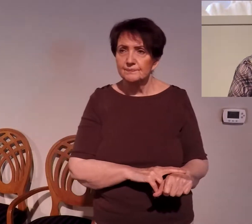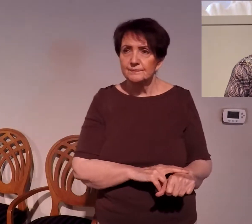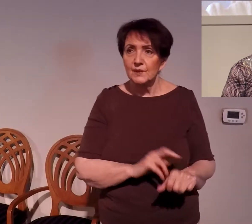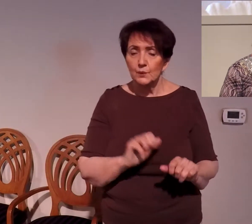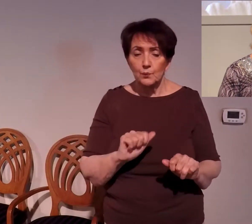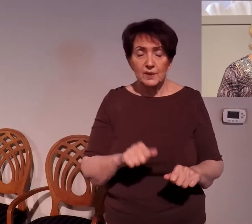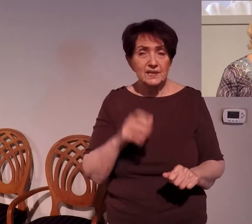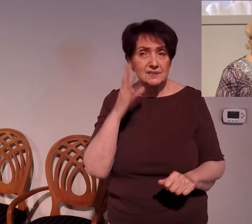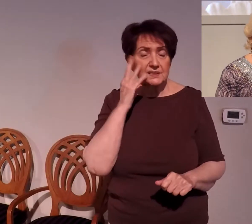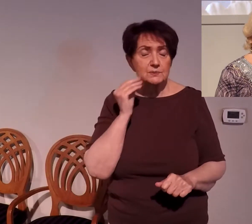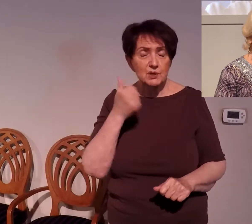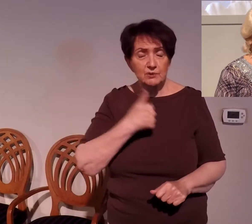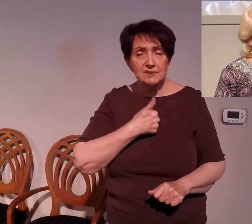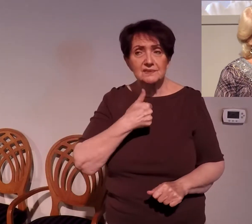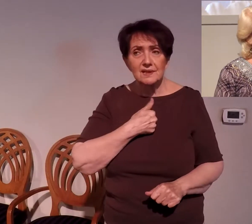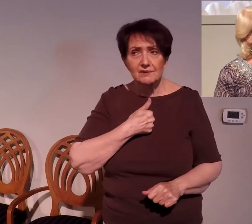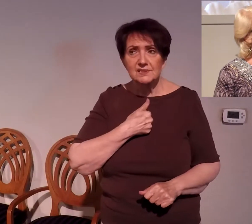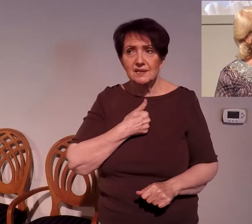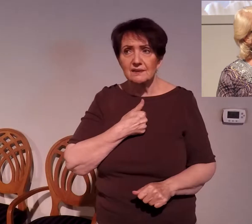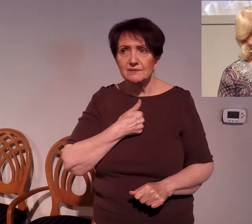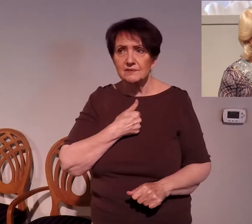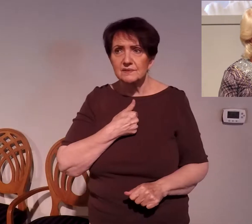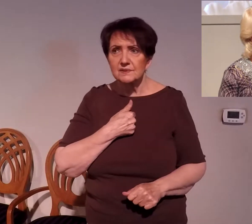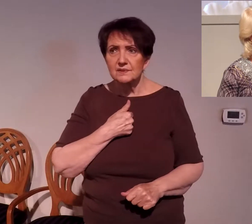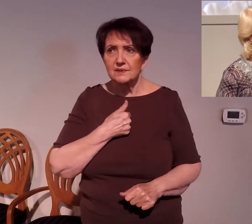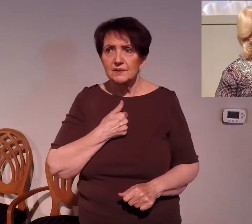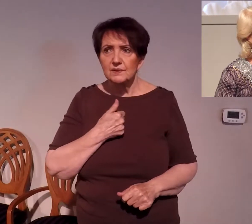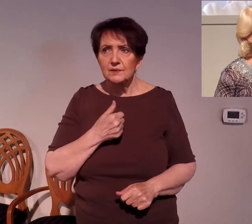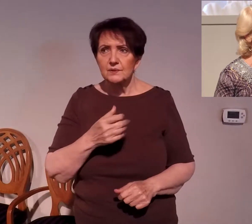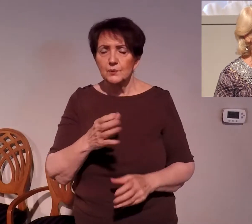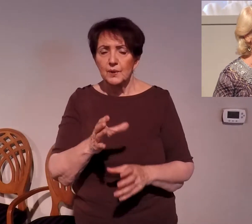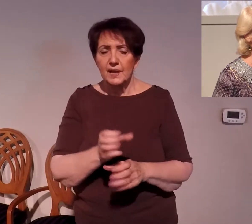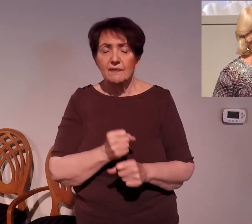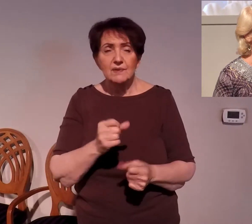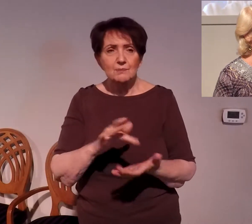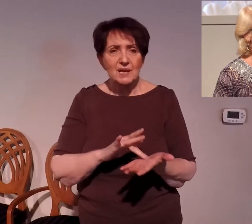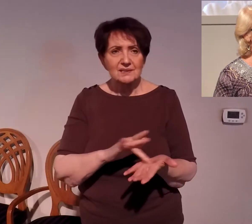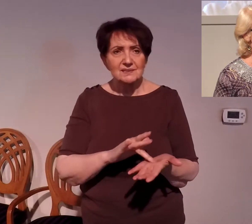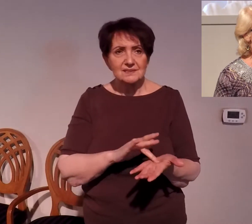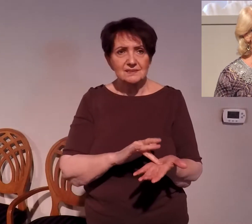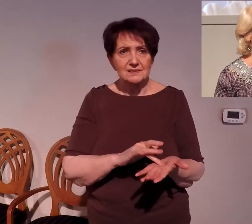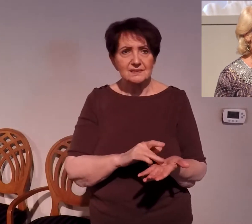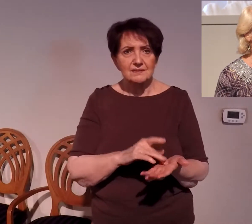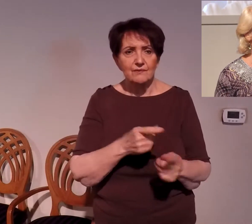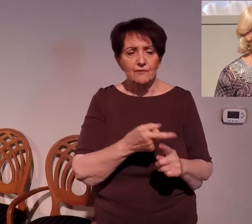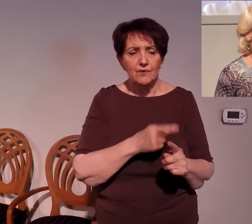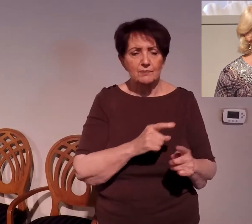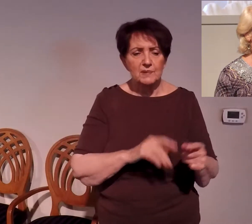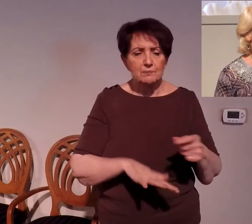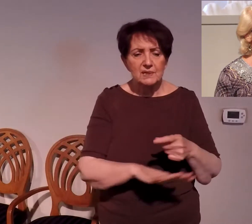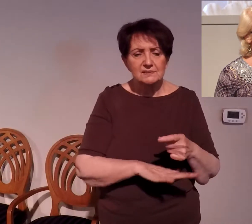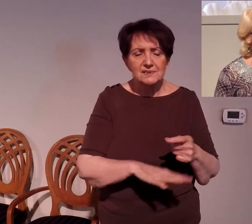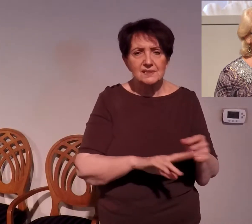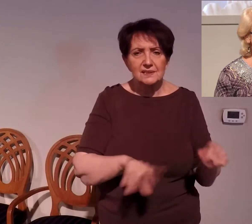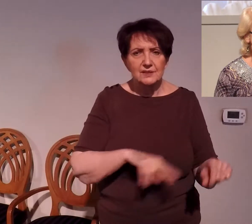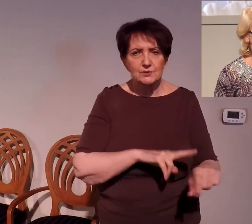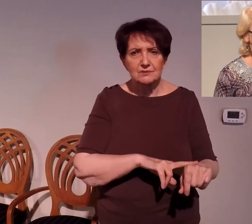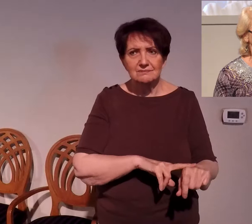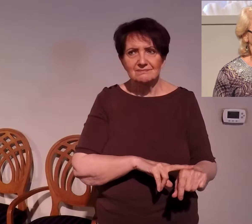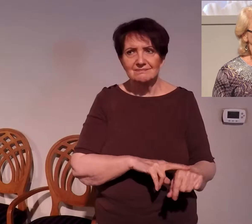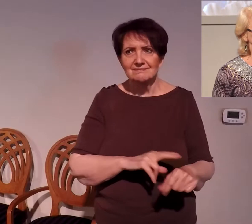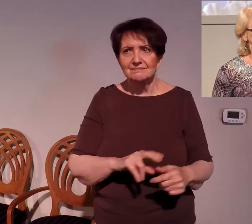experience it for ourselves. We receive the medicine of the essential nature. Do you